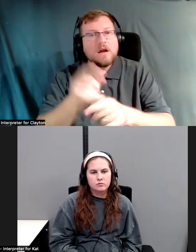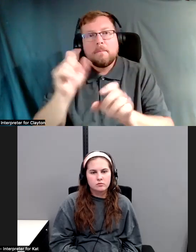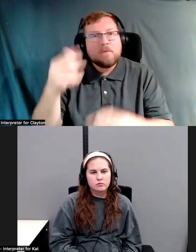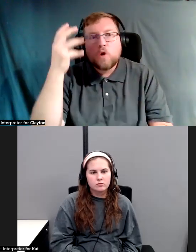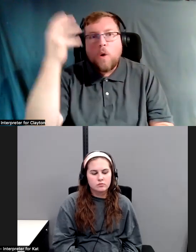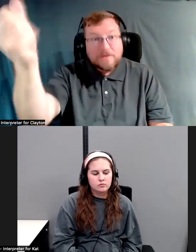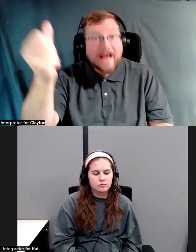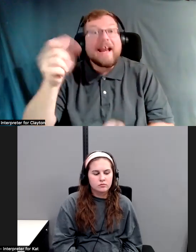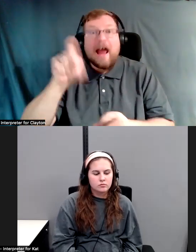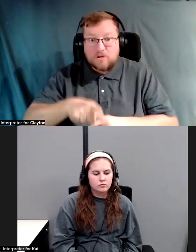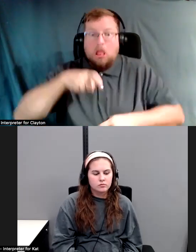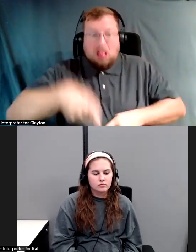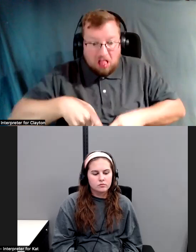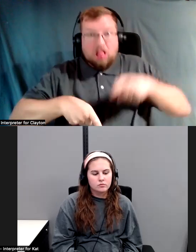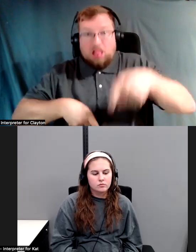the snow.